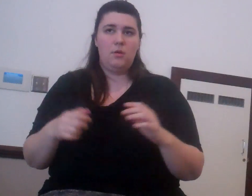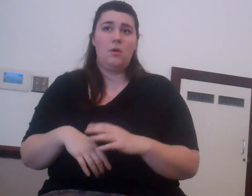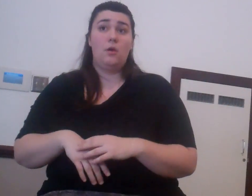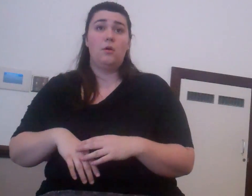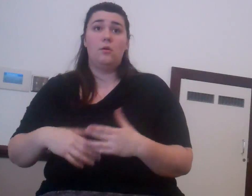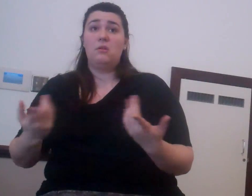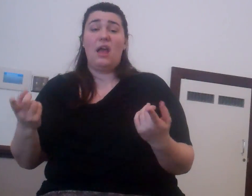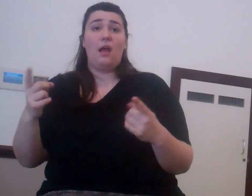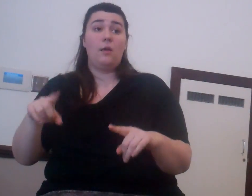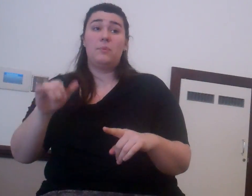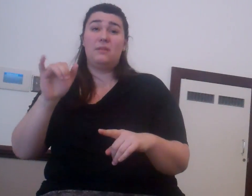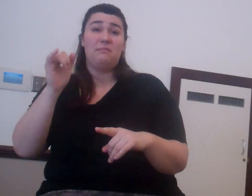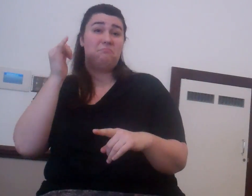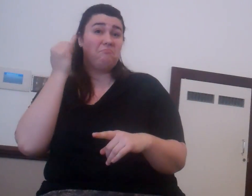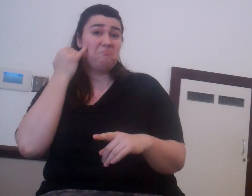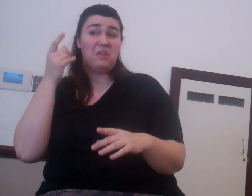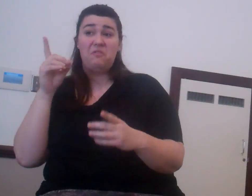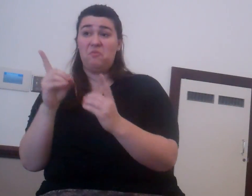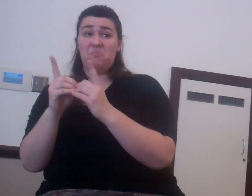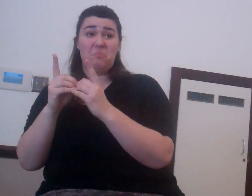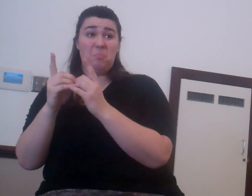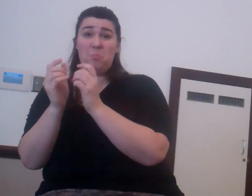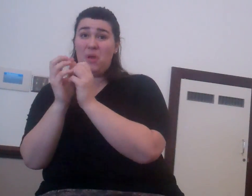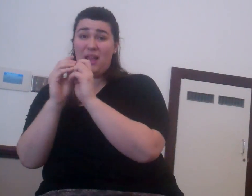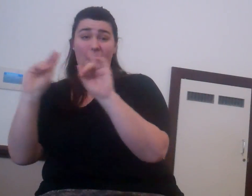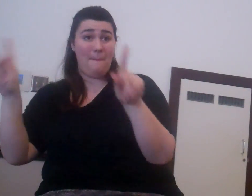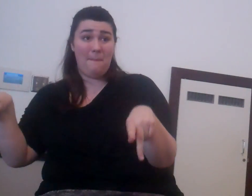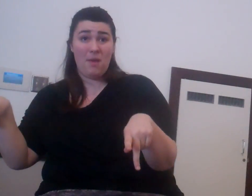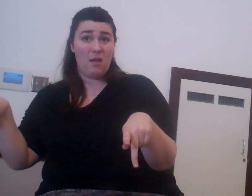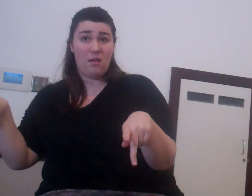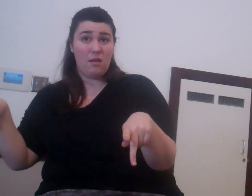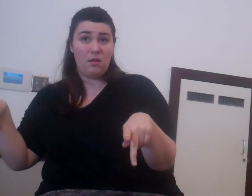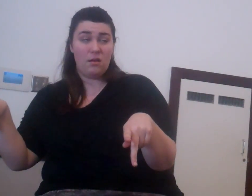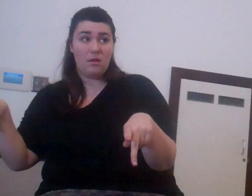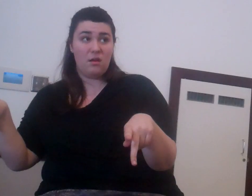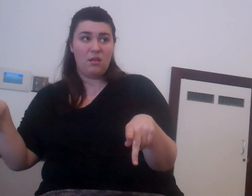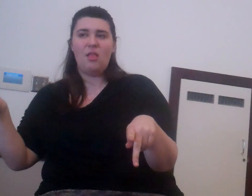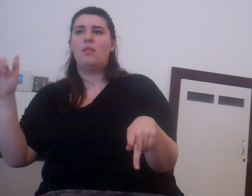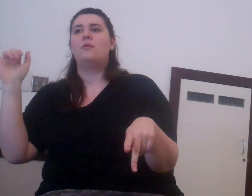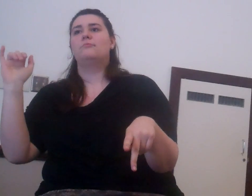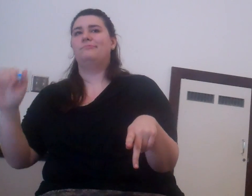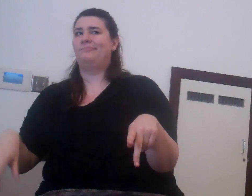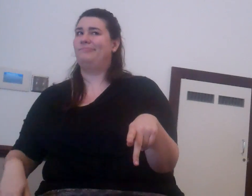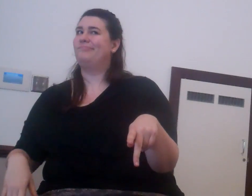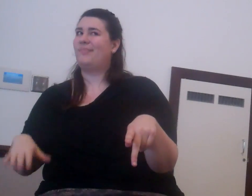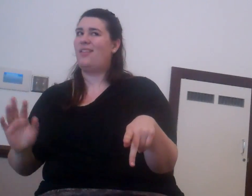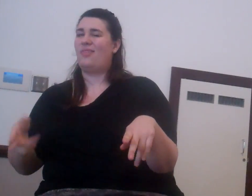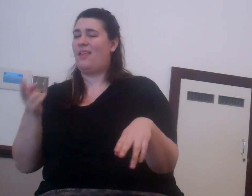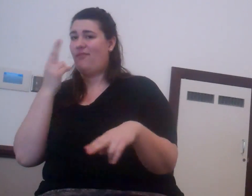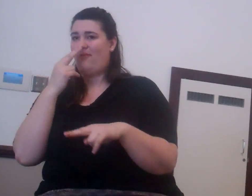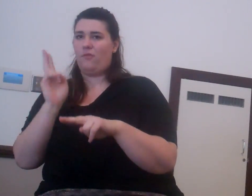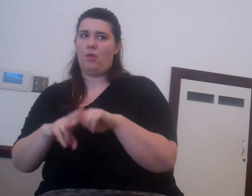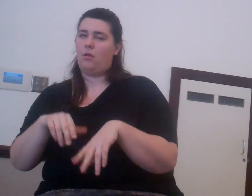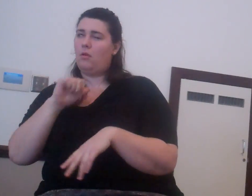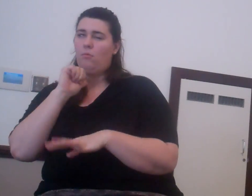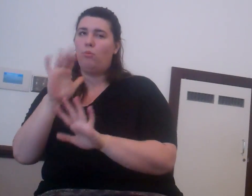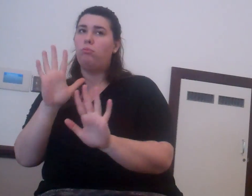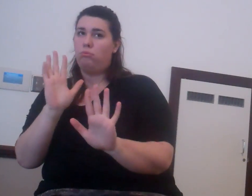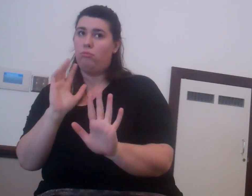Blah, right? Like, that's no fun. Then it feels like one of you needs to quit, or you need to, like, totally change your shifts or something, right? A lot of times that